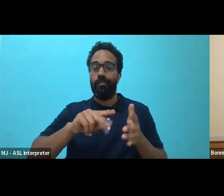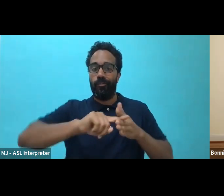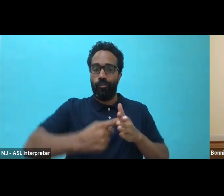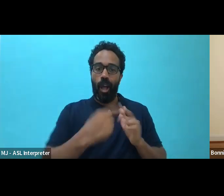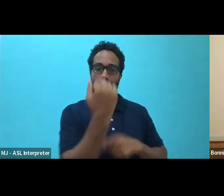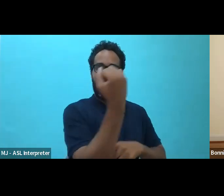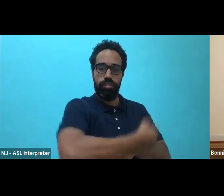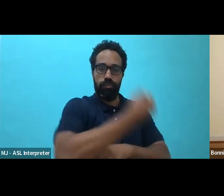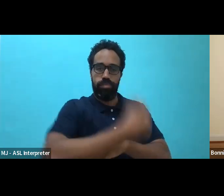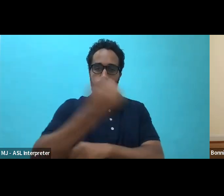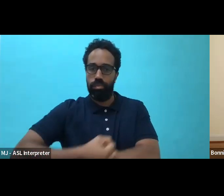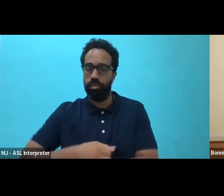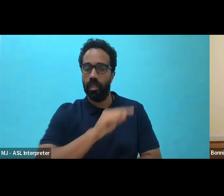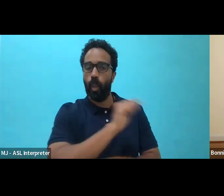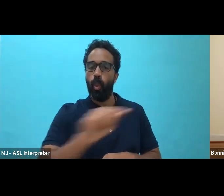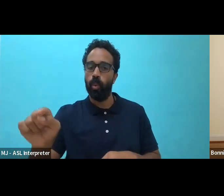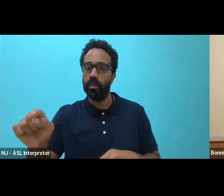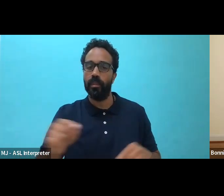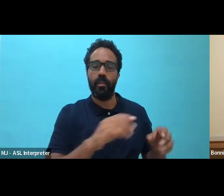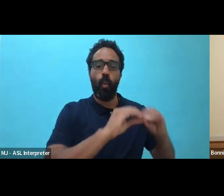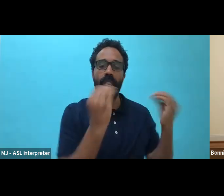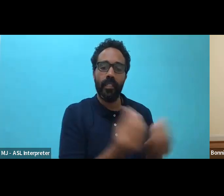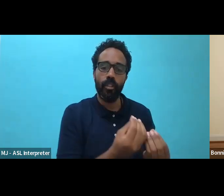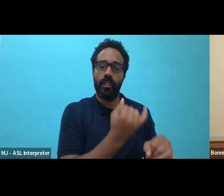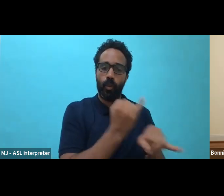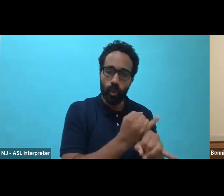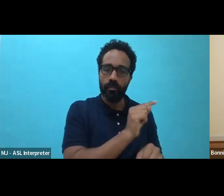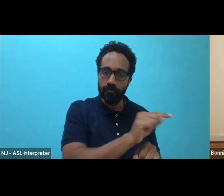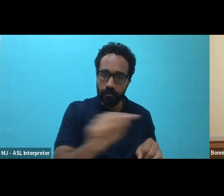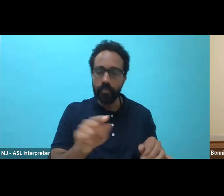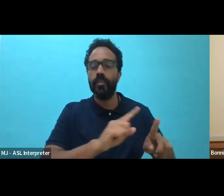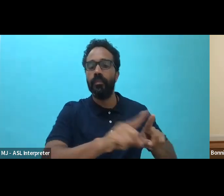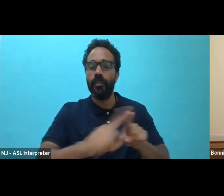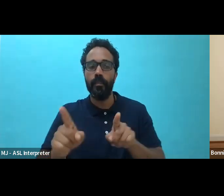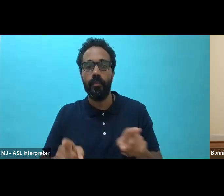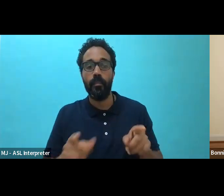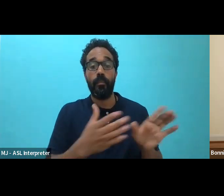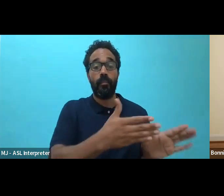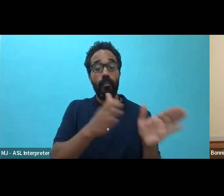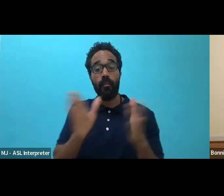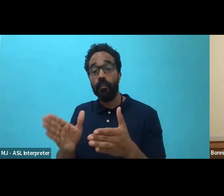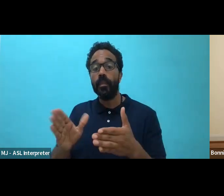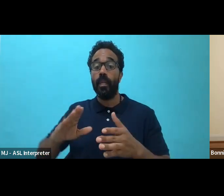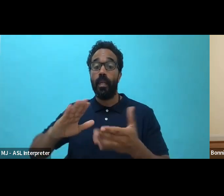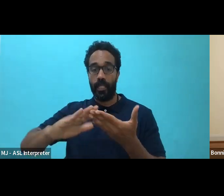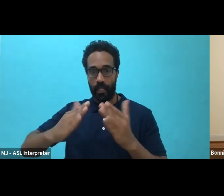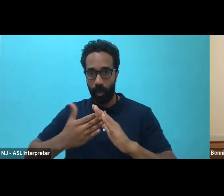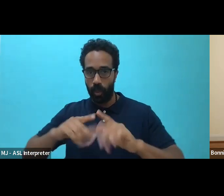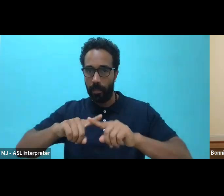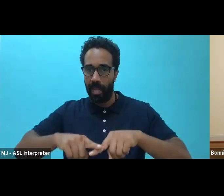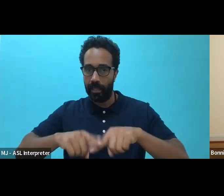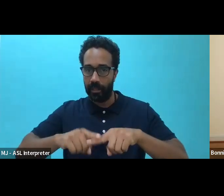institutions and move to more of a community-based independent living. And so centers focus